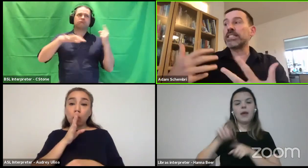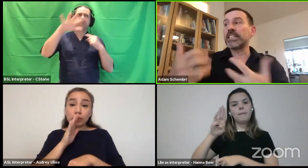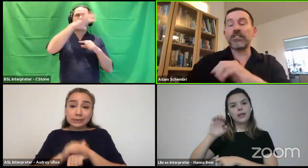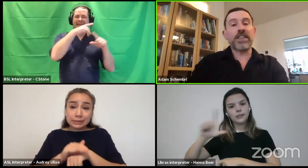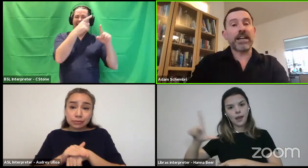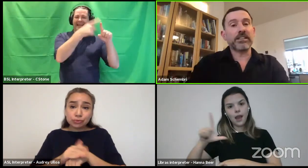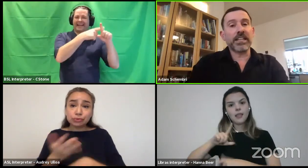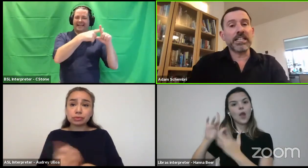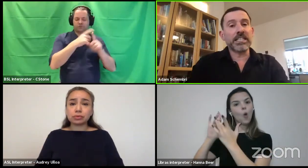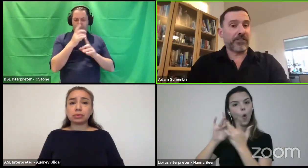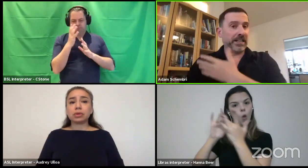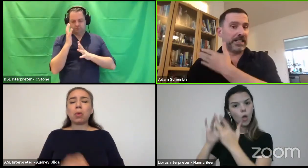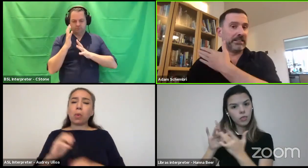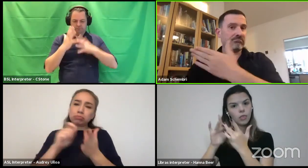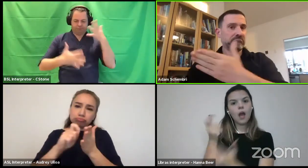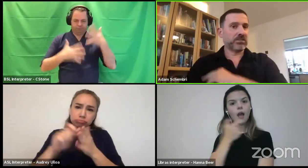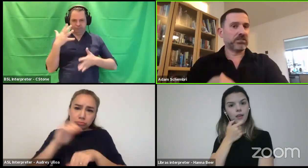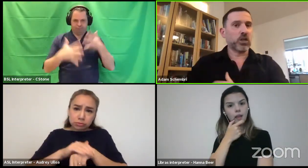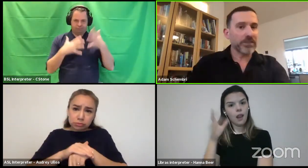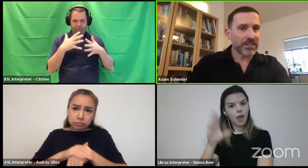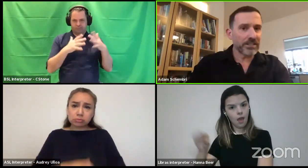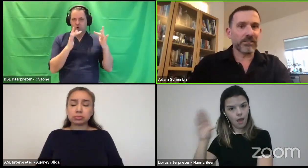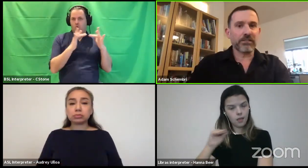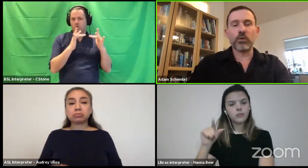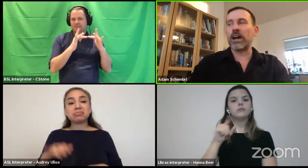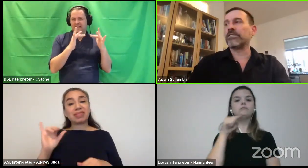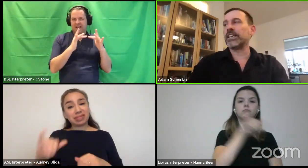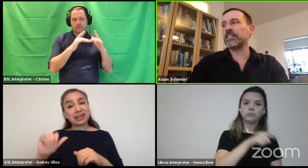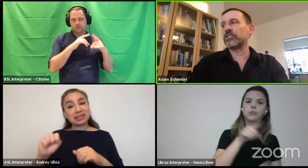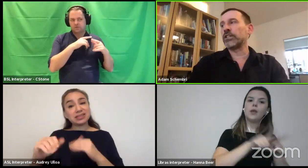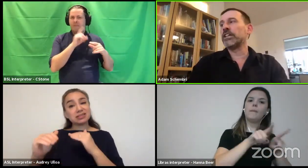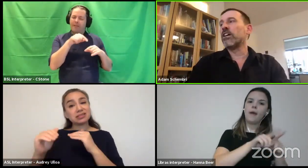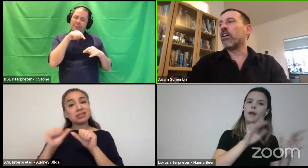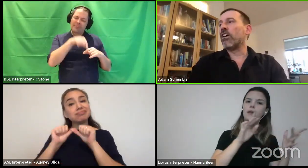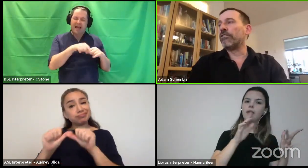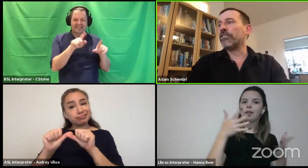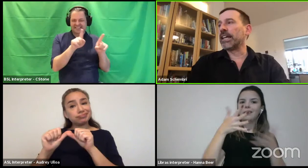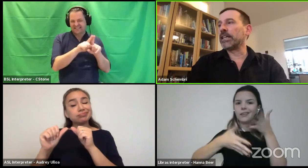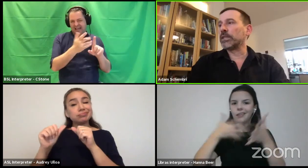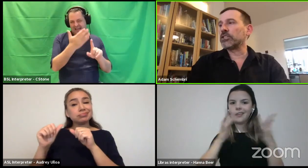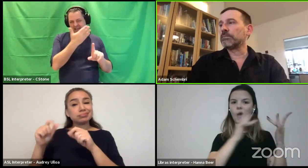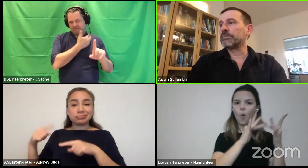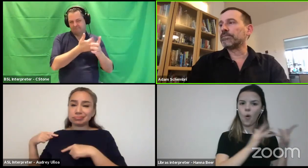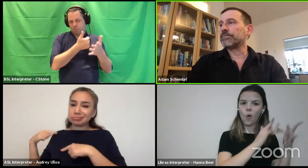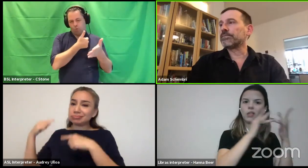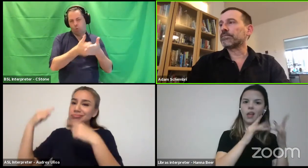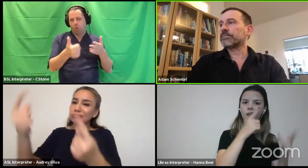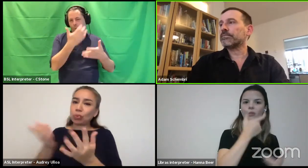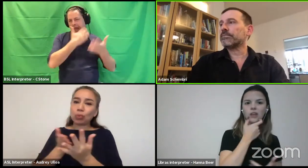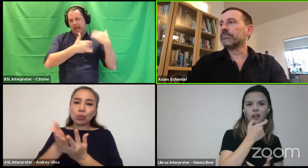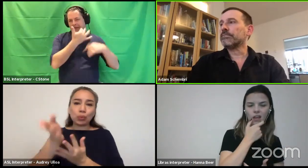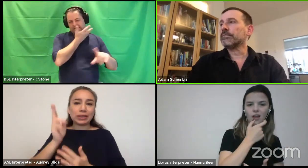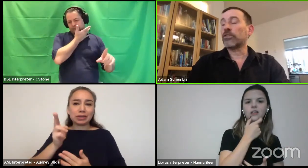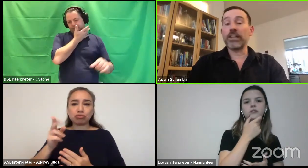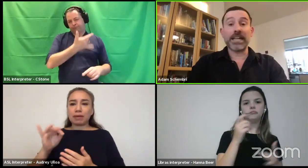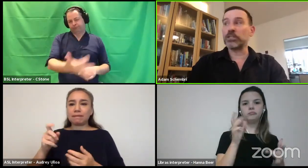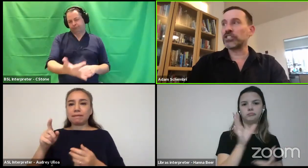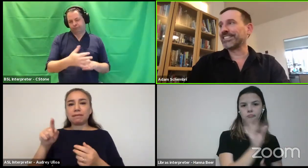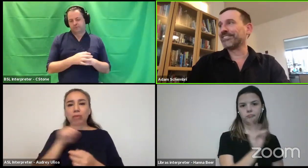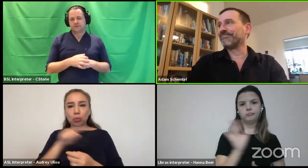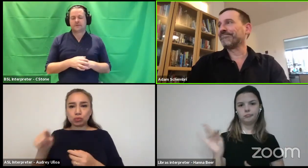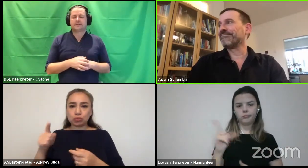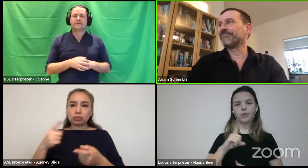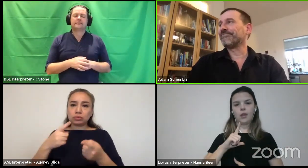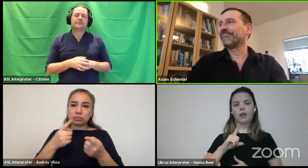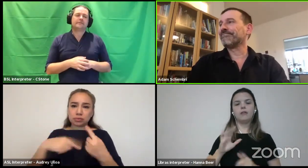to be said that that is fairly constant throughout the history of the language, of the